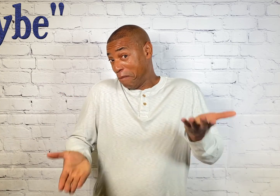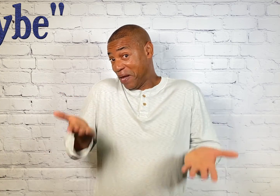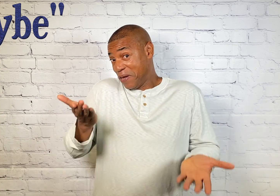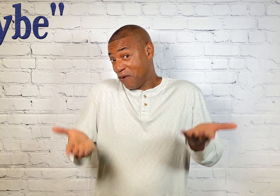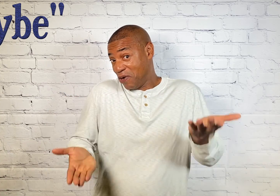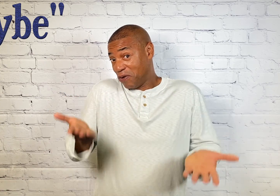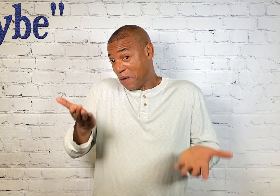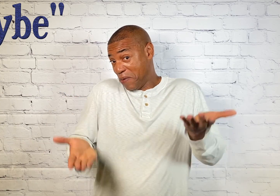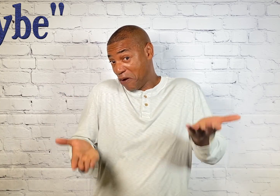Maybe I will, or maybe I won't.